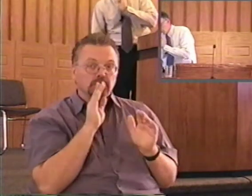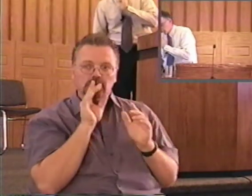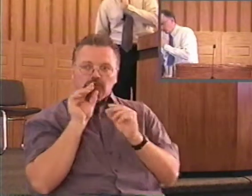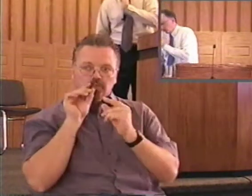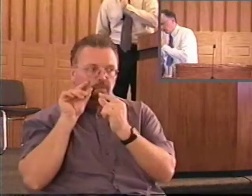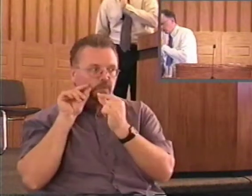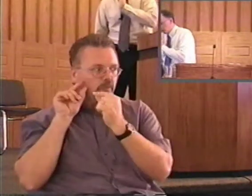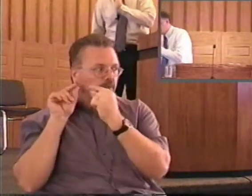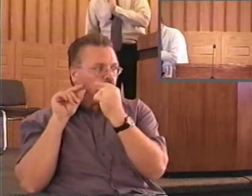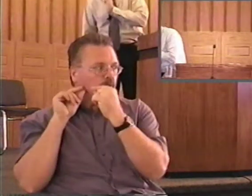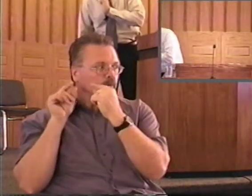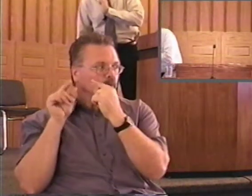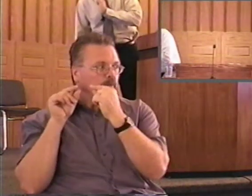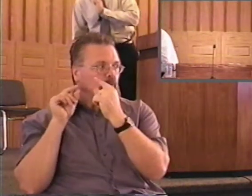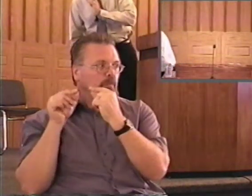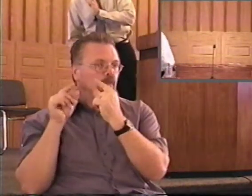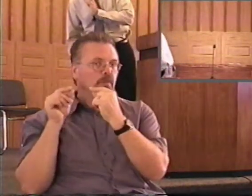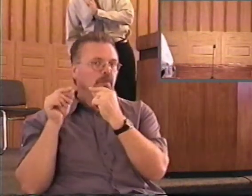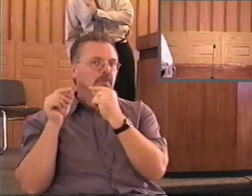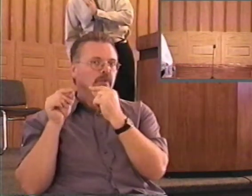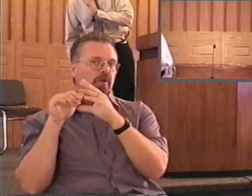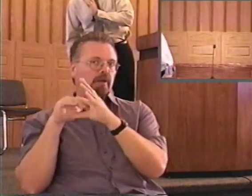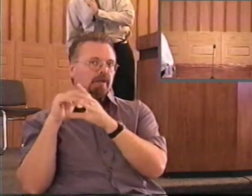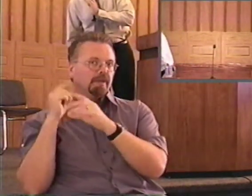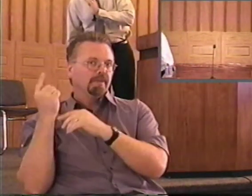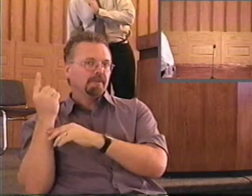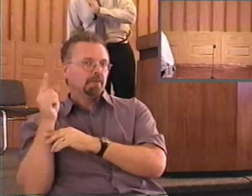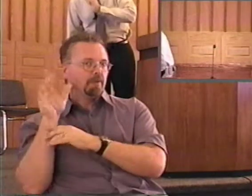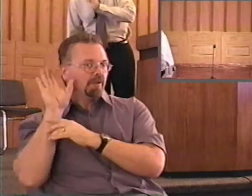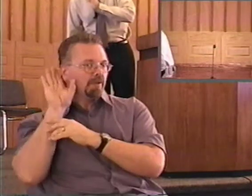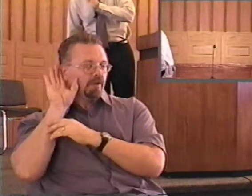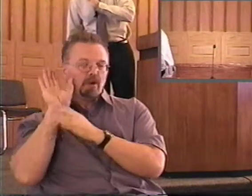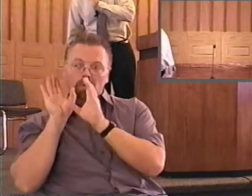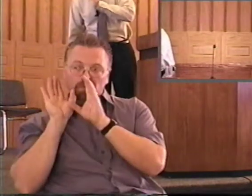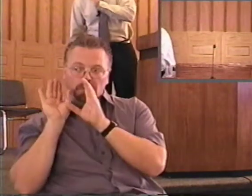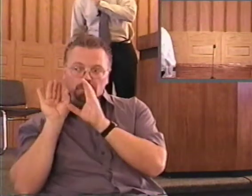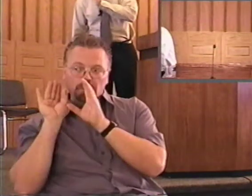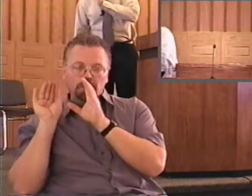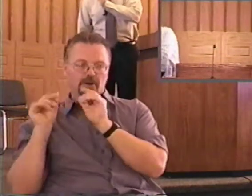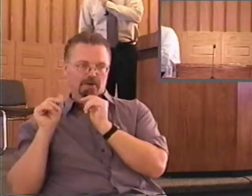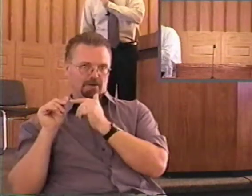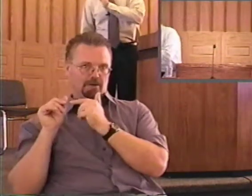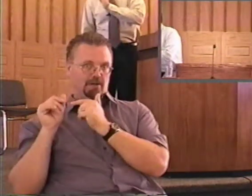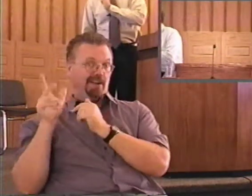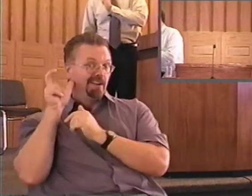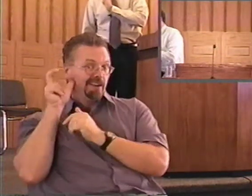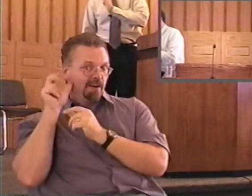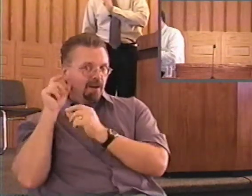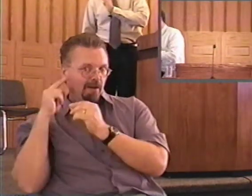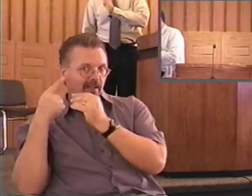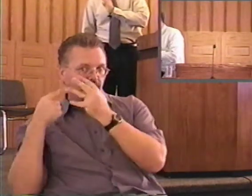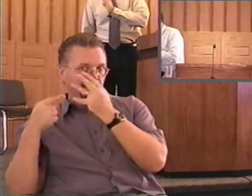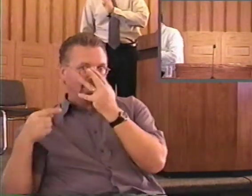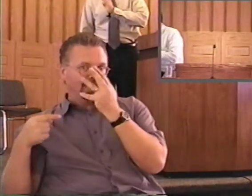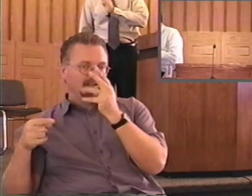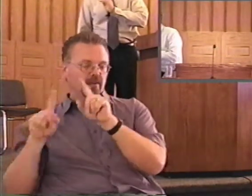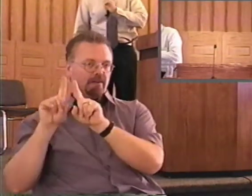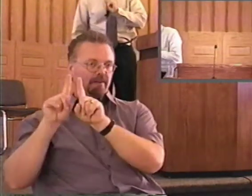and you start to whisper in somebody's ear a good, juicy piece of gossip.